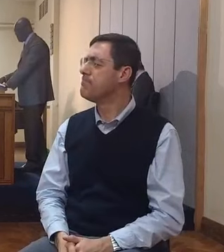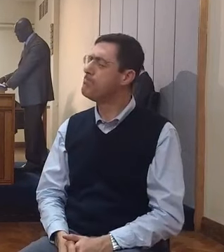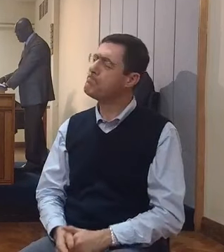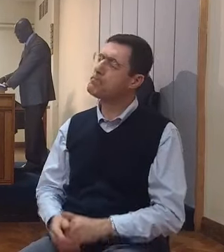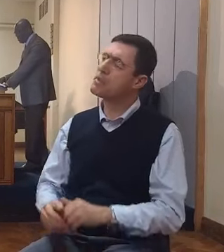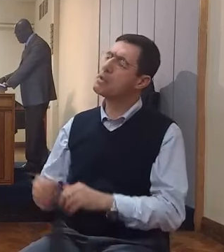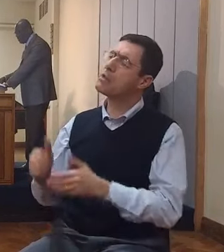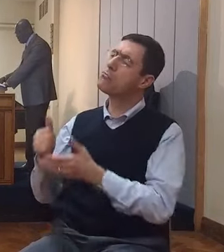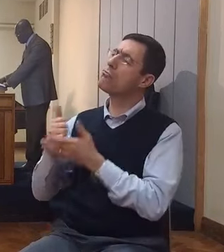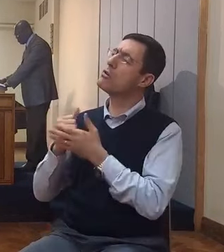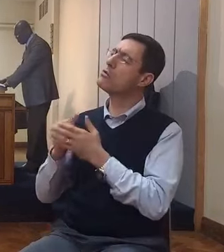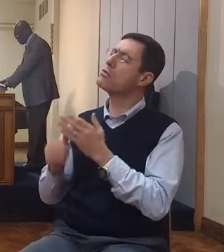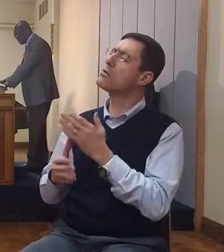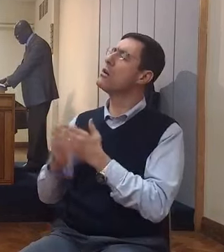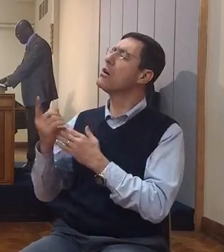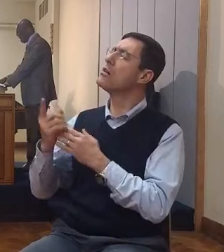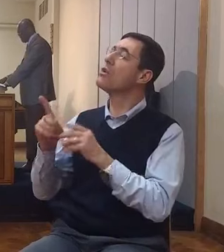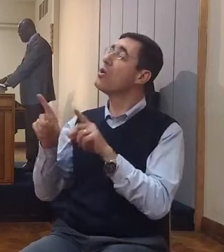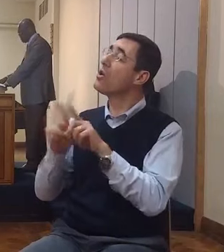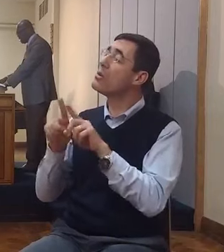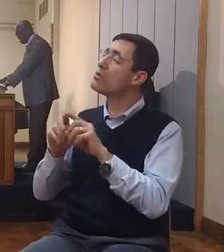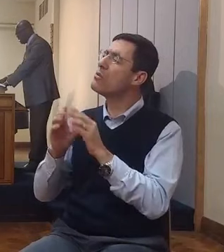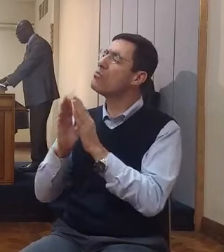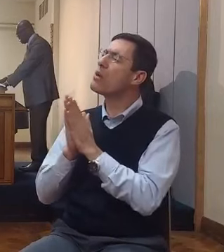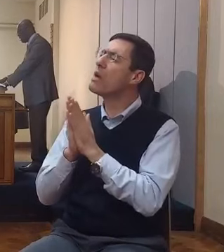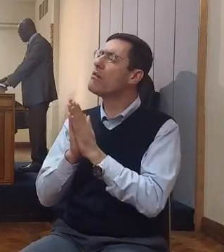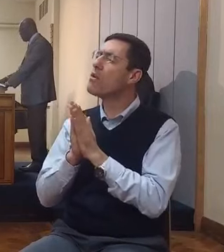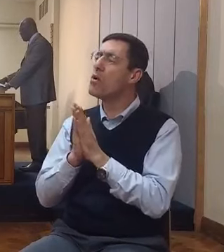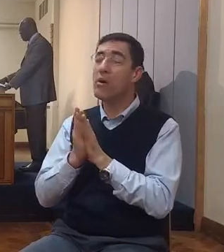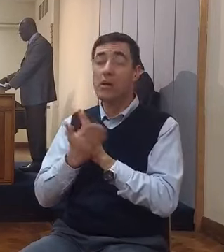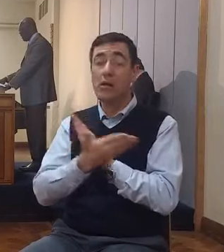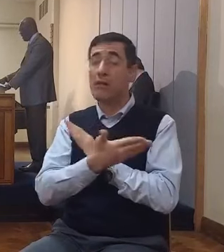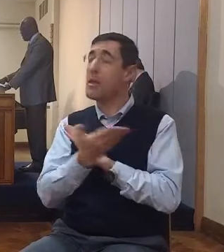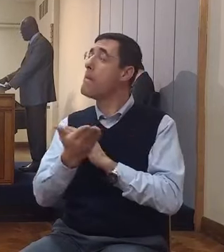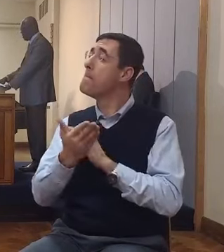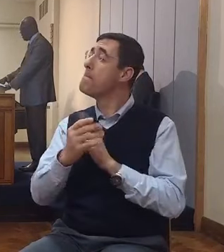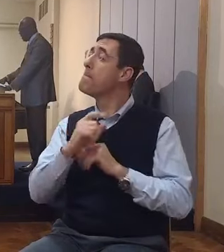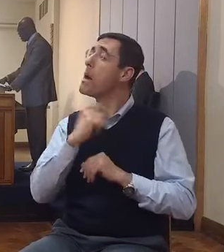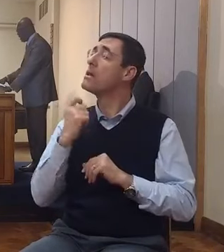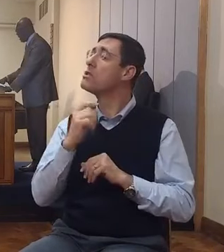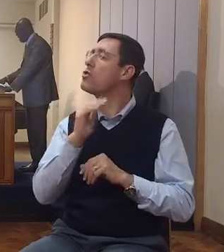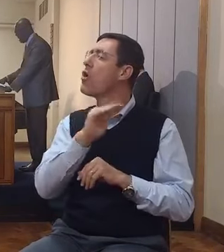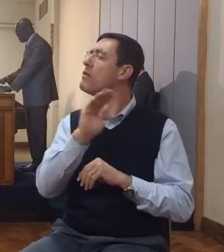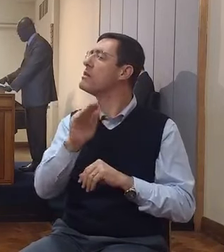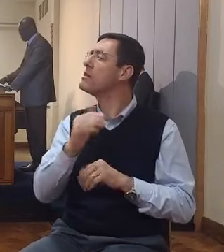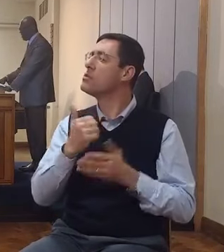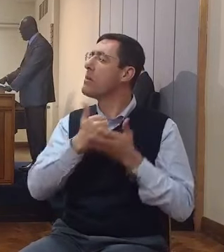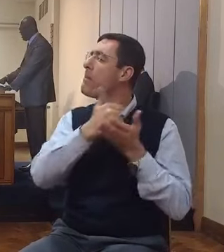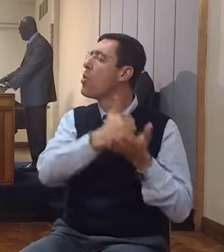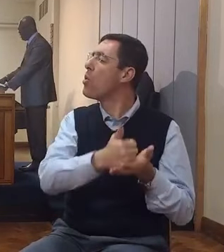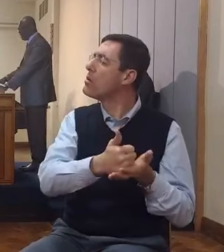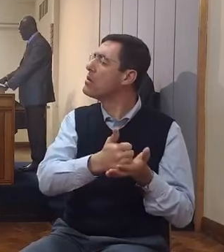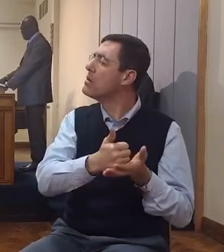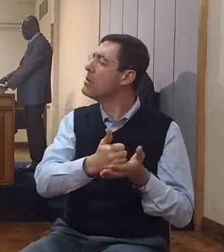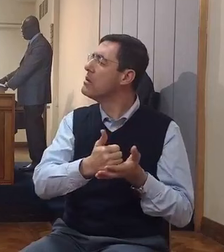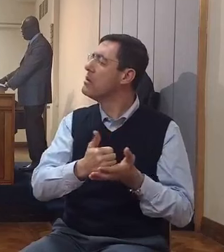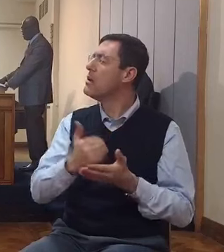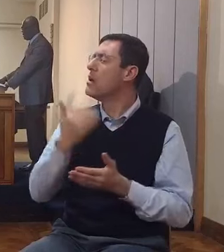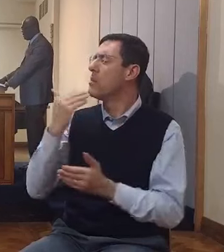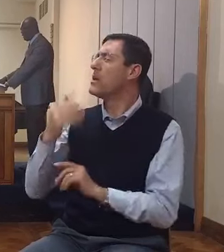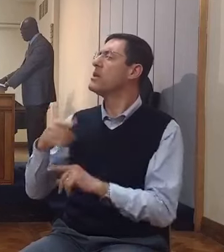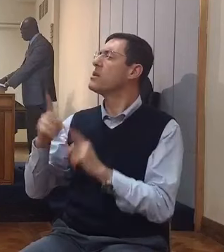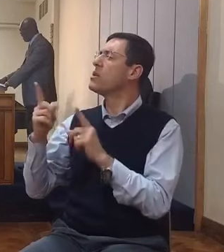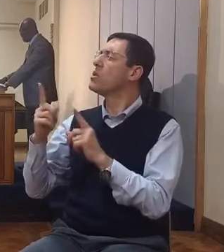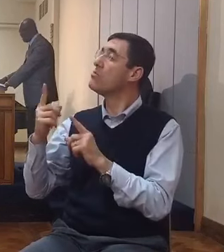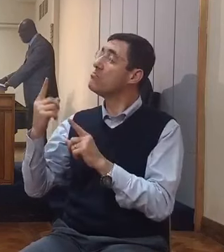thee for those men we support overseas in their ministry and work, and we cry aloud unto thee that it may